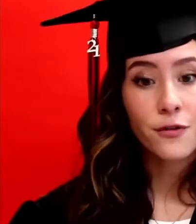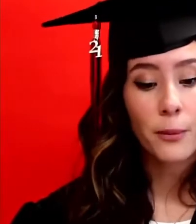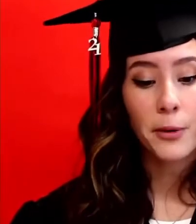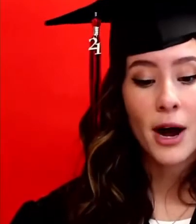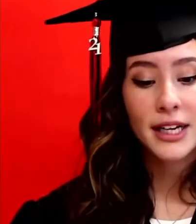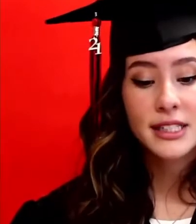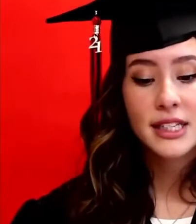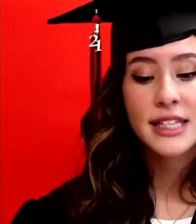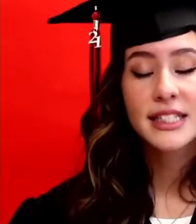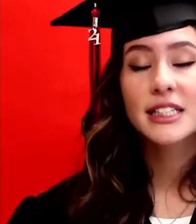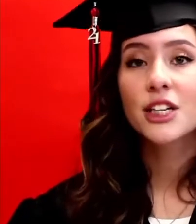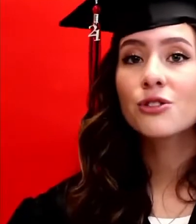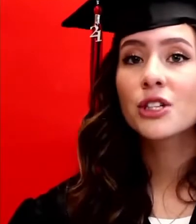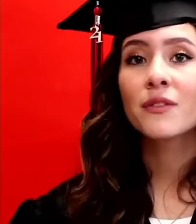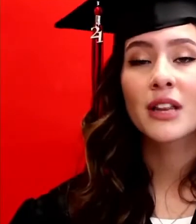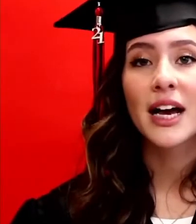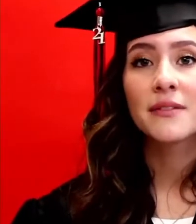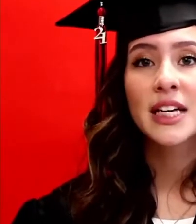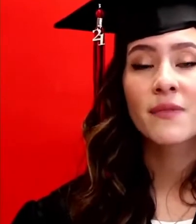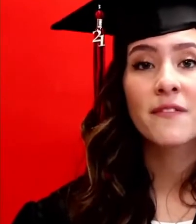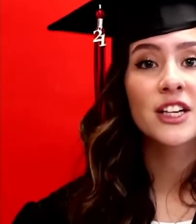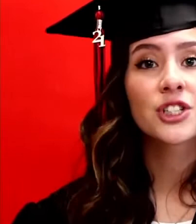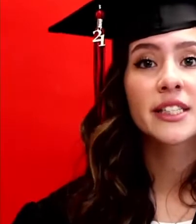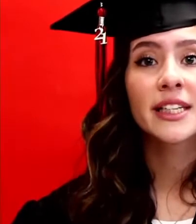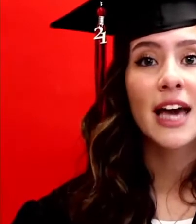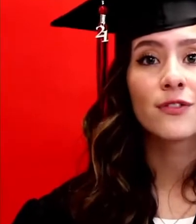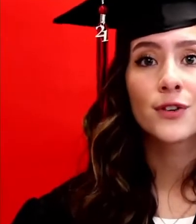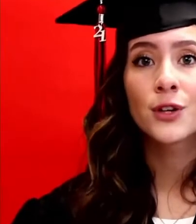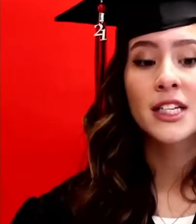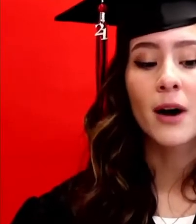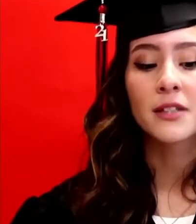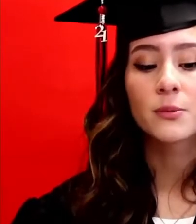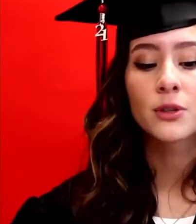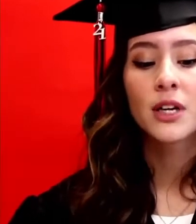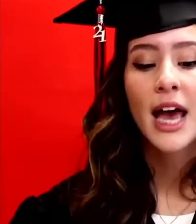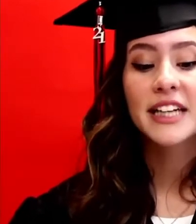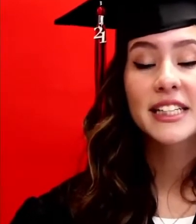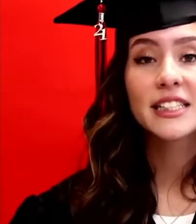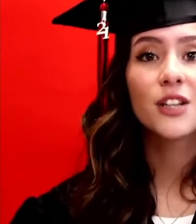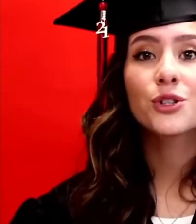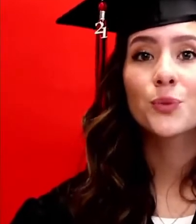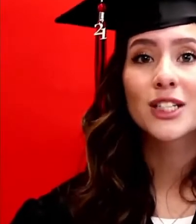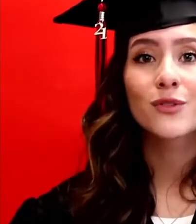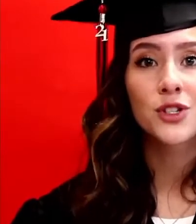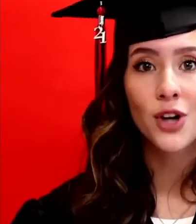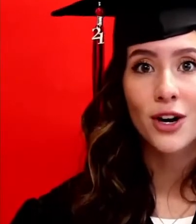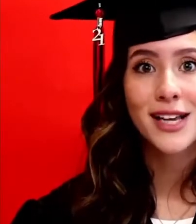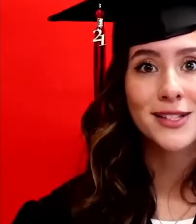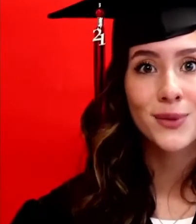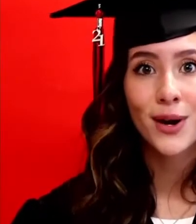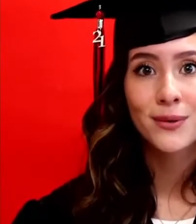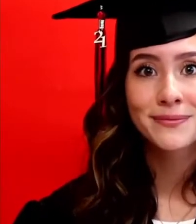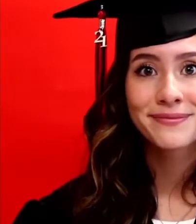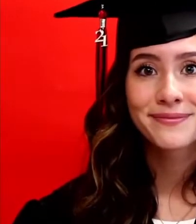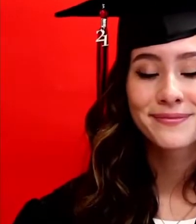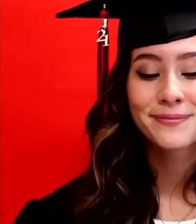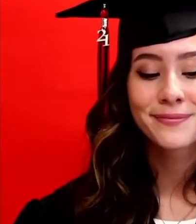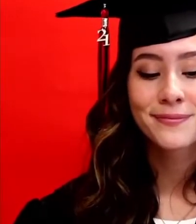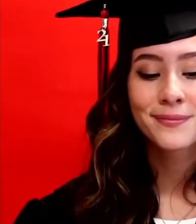now, as a former rocket, is to continue to live your lives as vivaciously and full as possible, and to continue to reach for the stars as